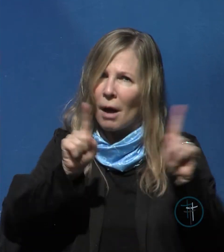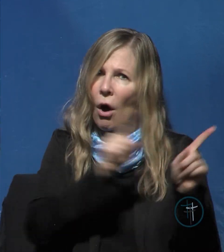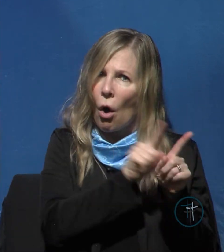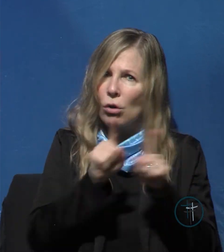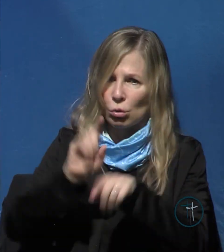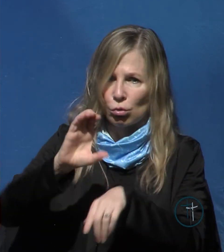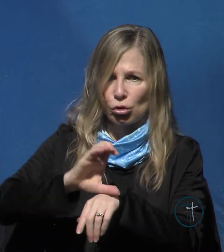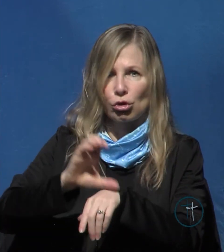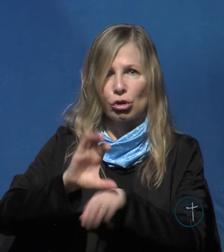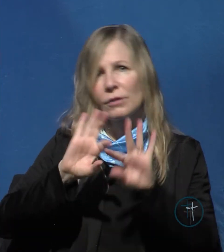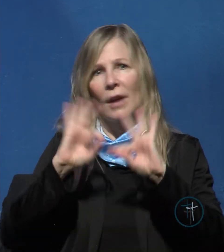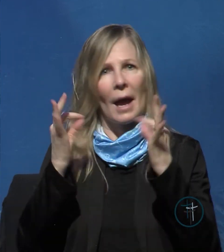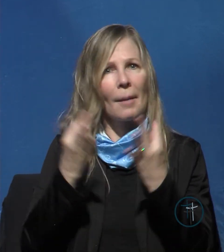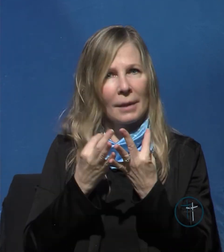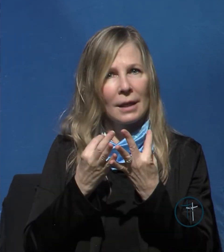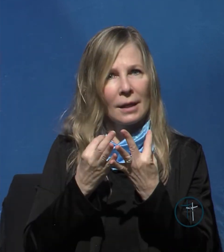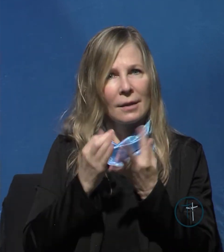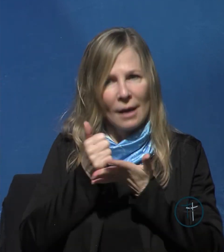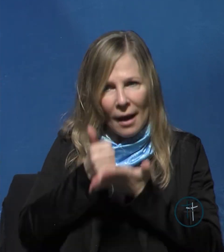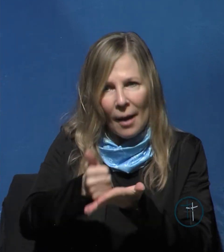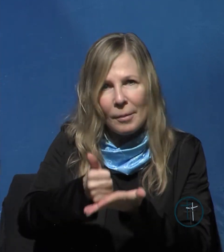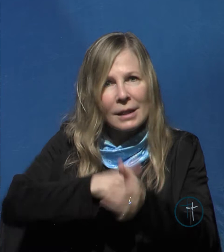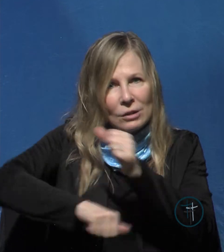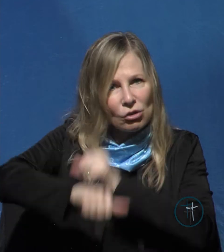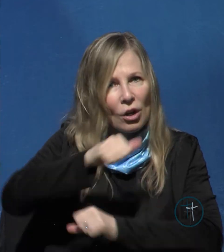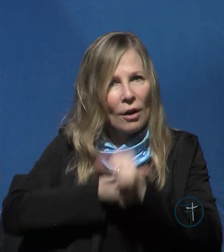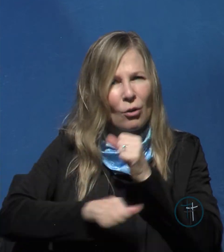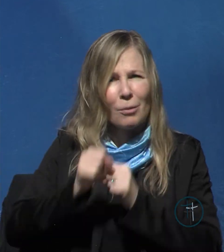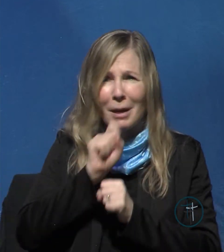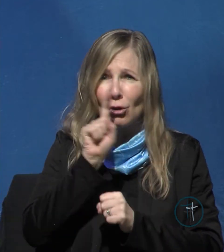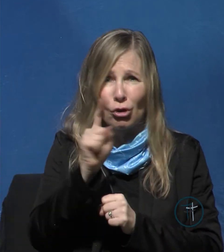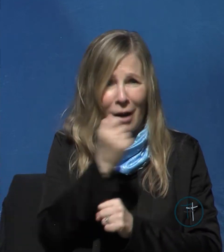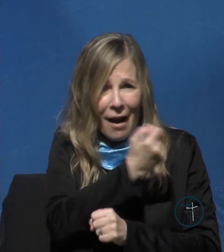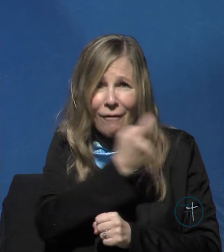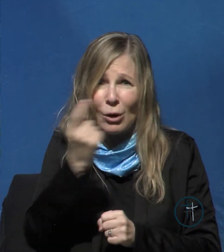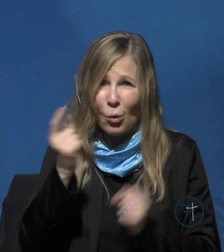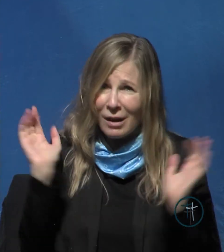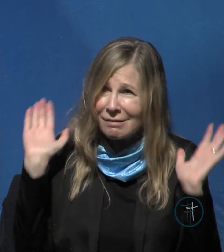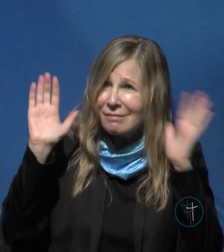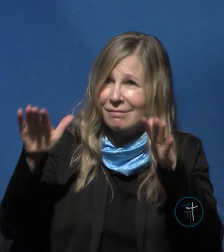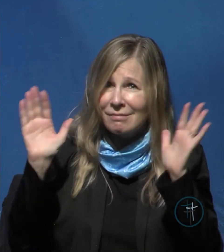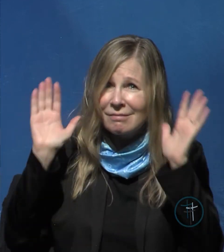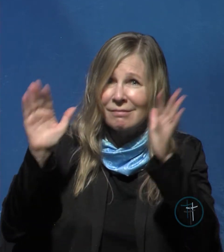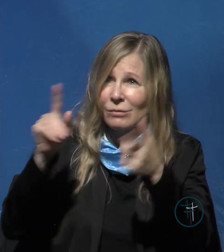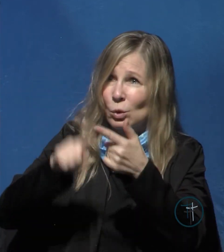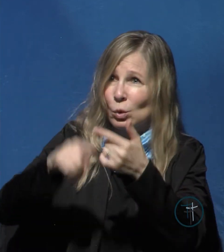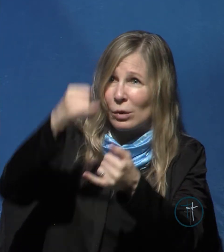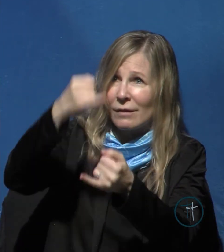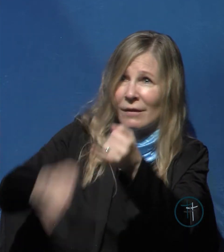helping one another to make sure that everyone gets to the finish line.